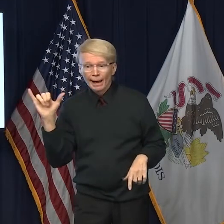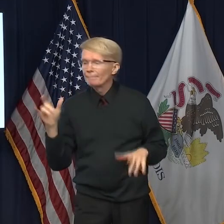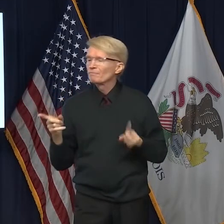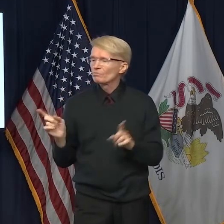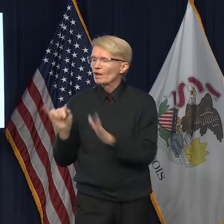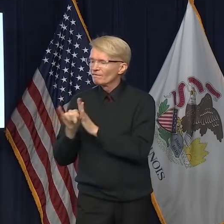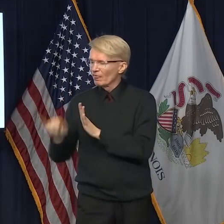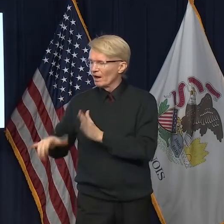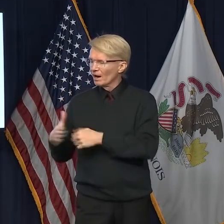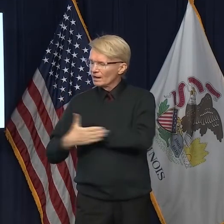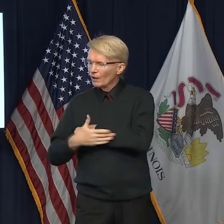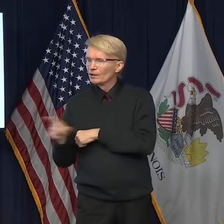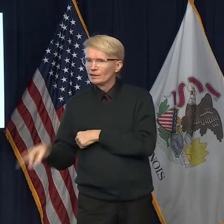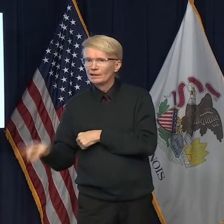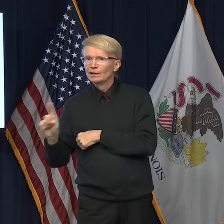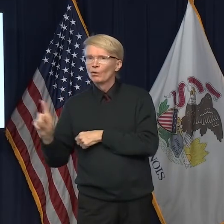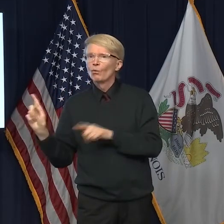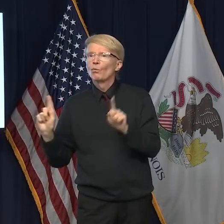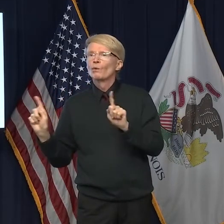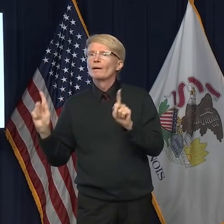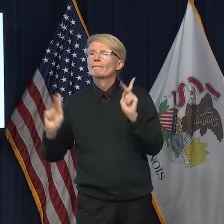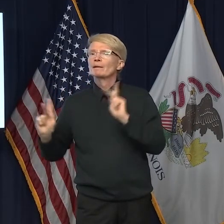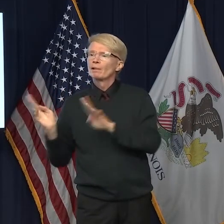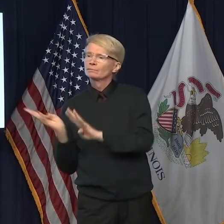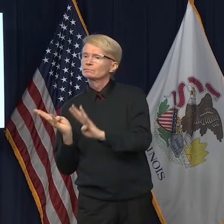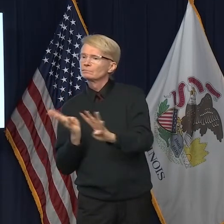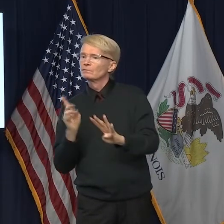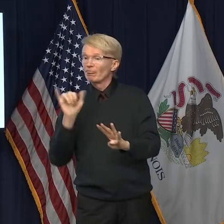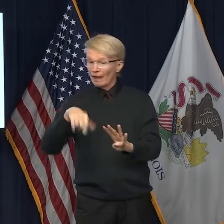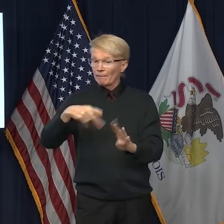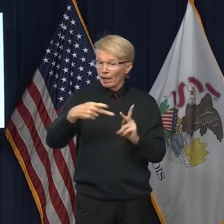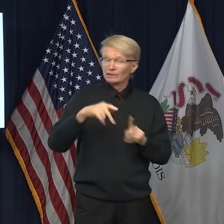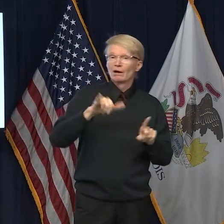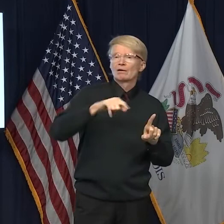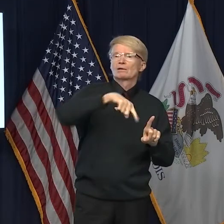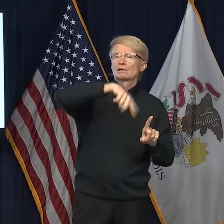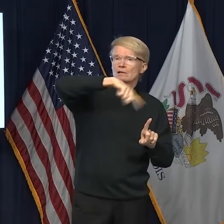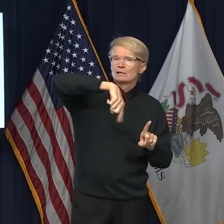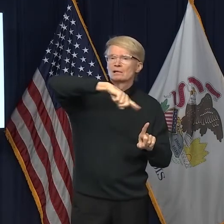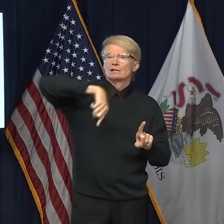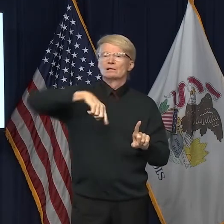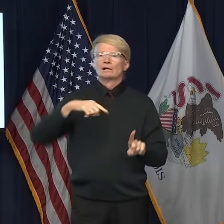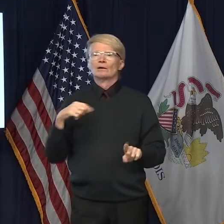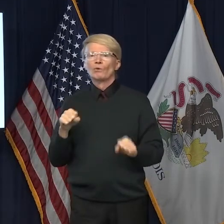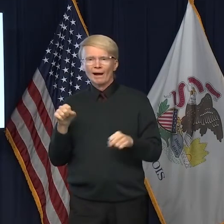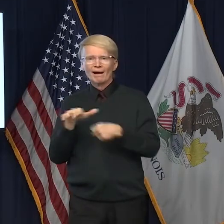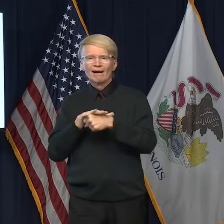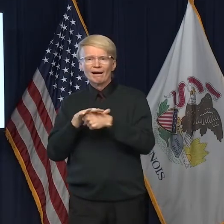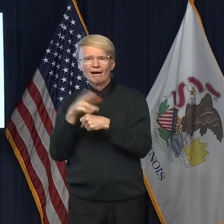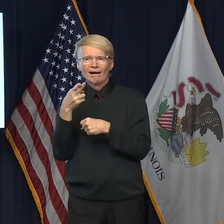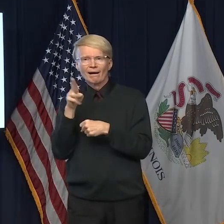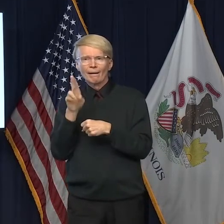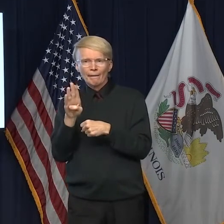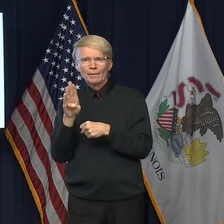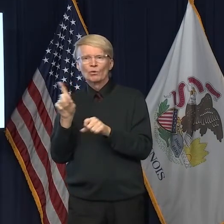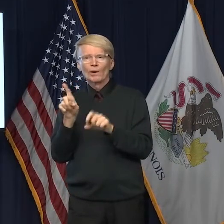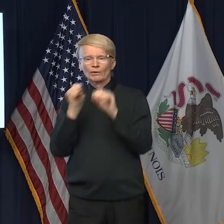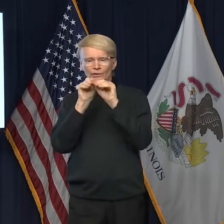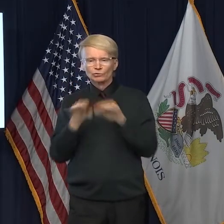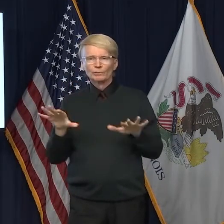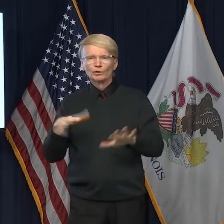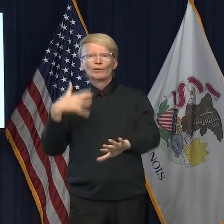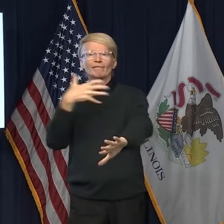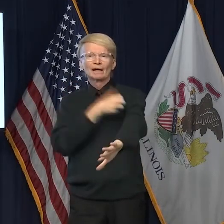for that county which their residents actually go to. And we can include, the hubs that are going to be distributing this. So